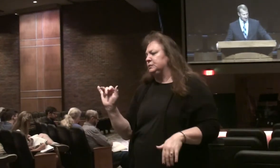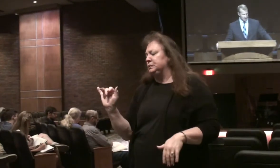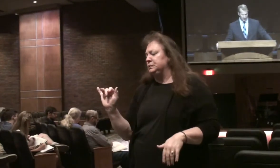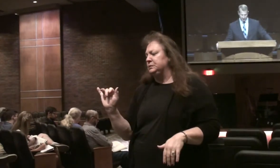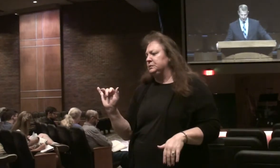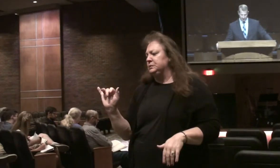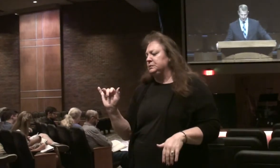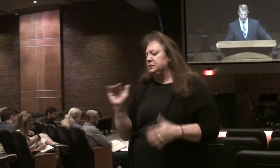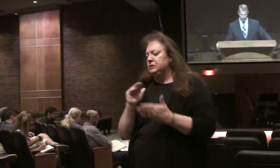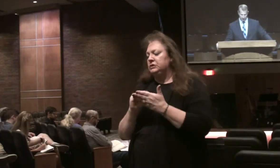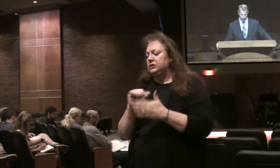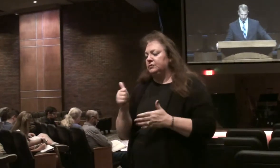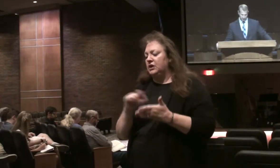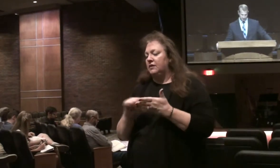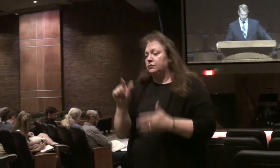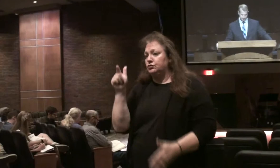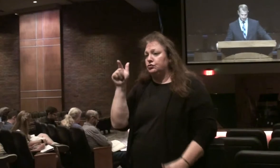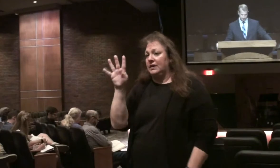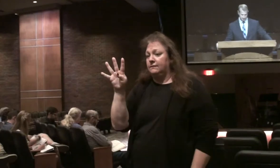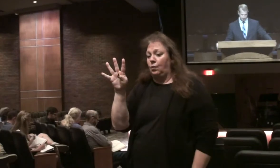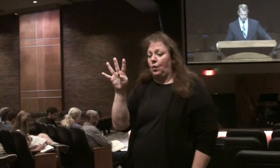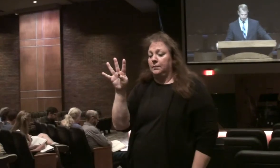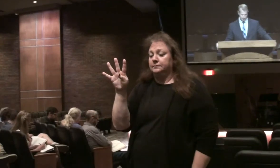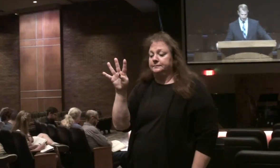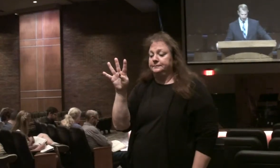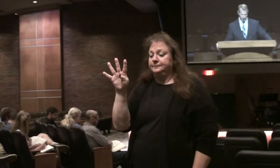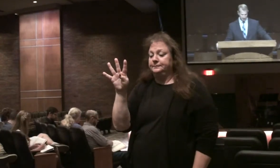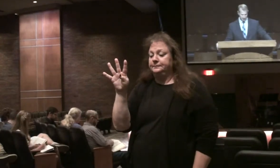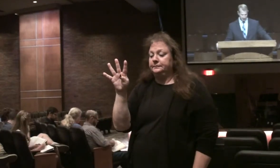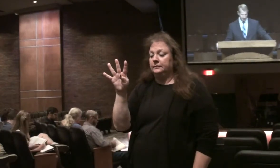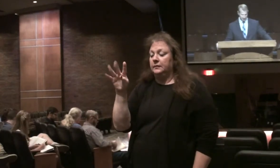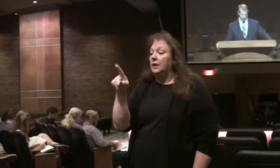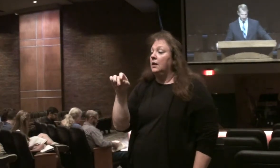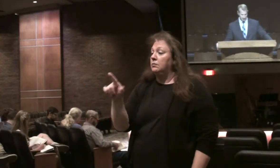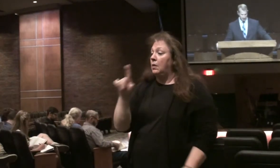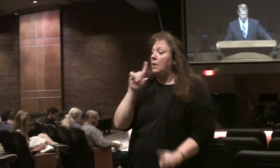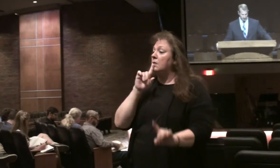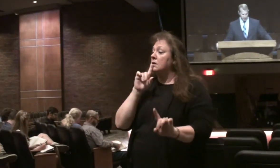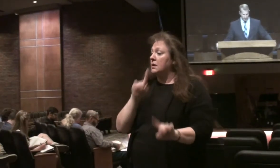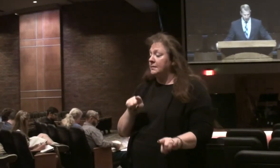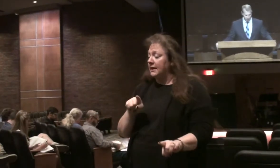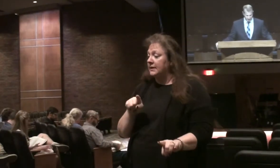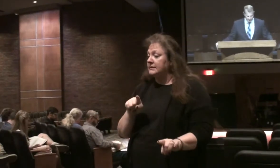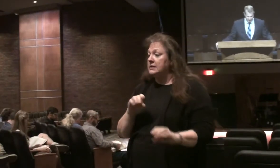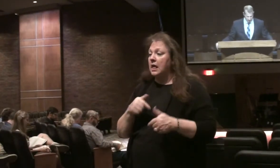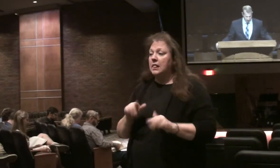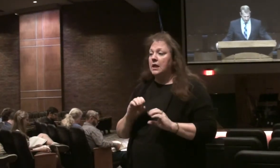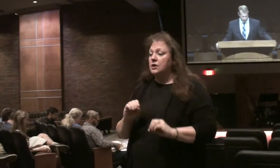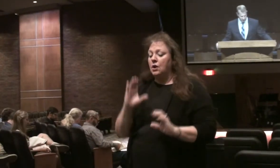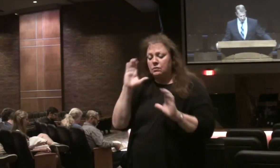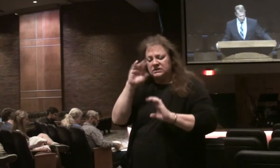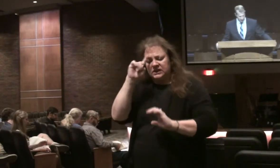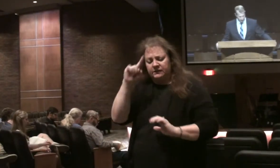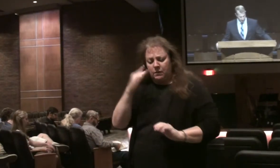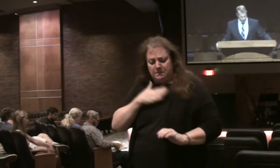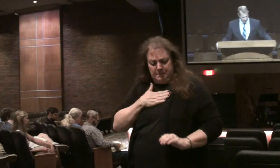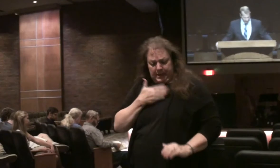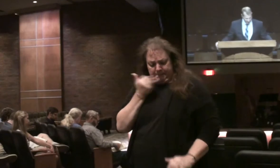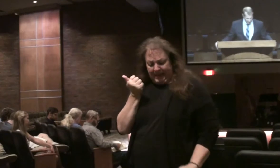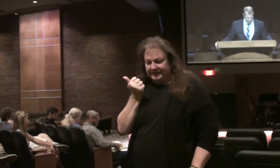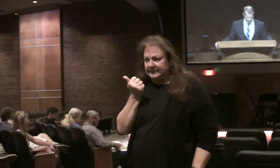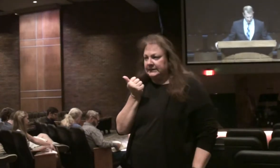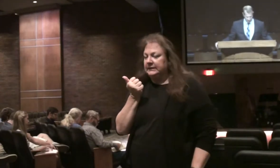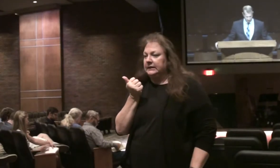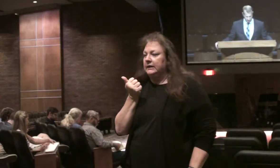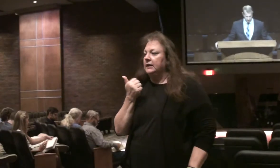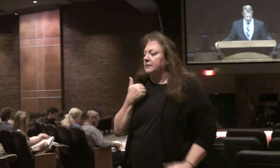Back in chapter 10, look at verse 24. Paul commands, let no one seek his own good, but that